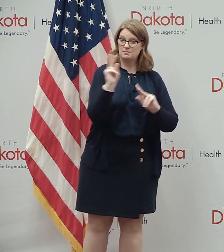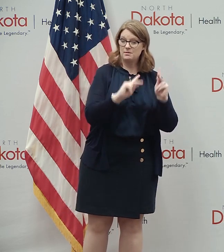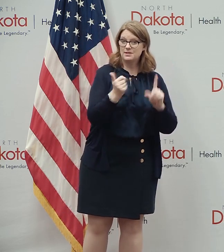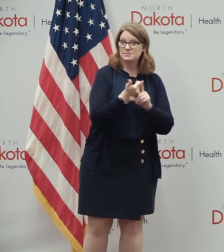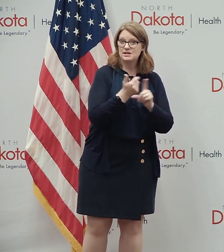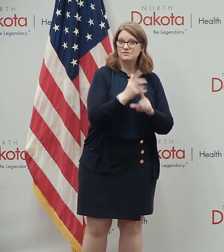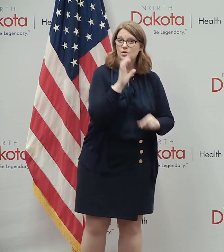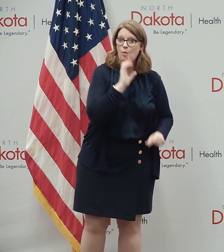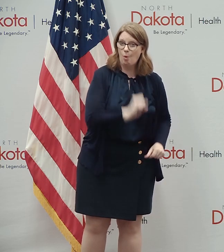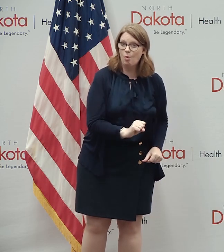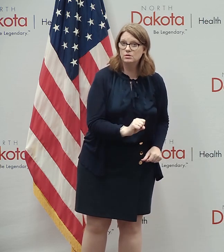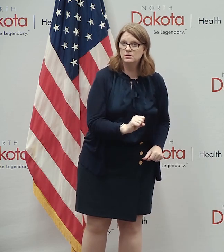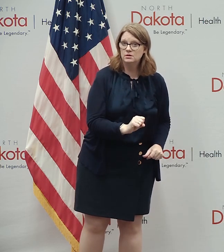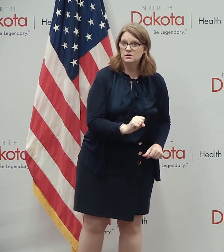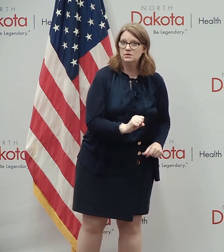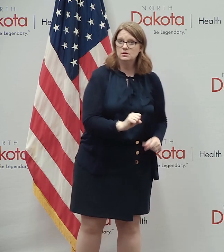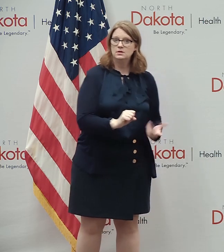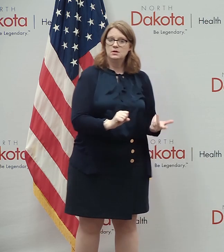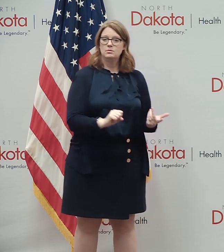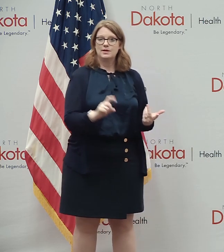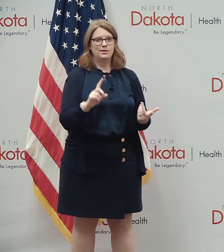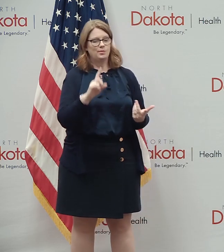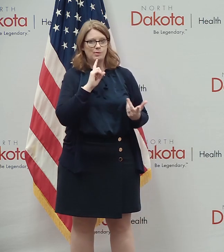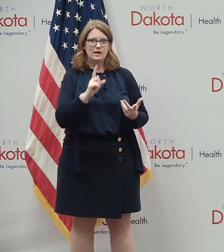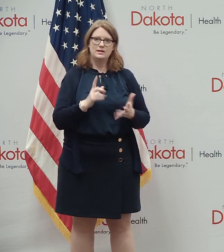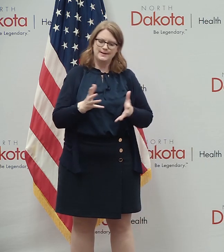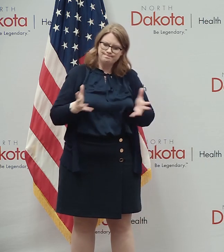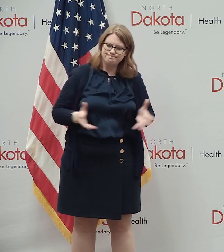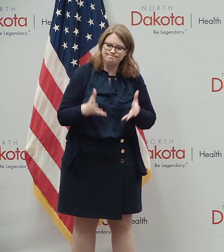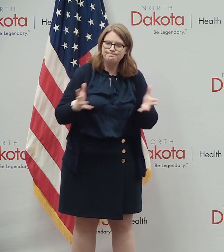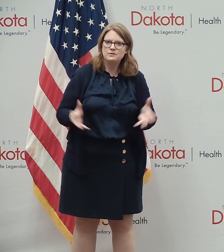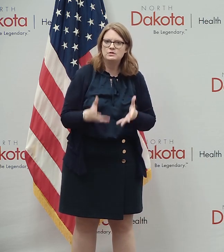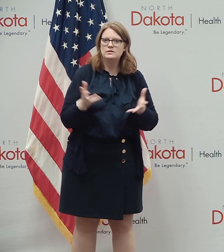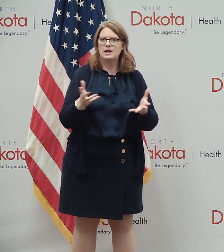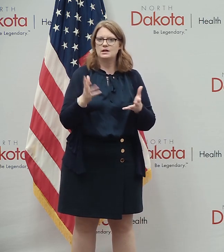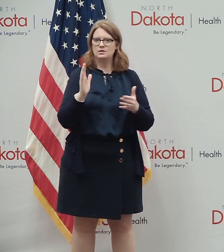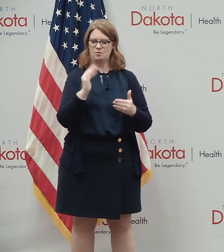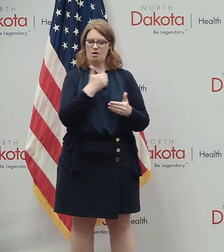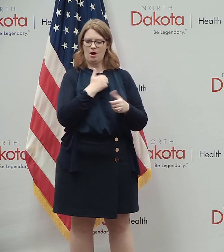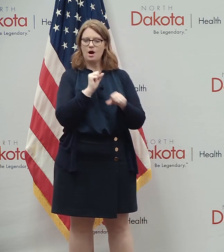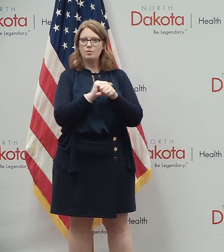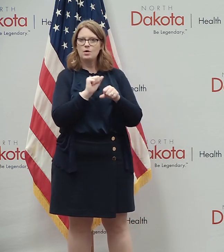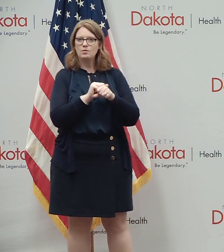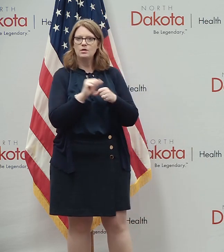great amount of effort. We formalized that through the work that we're doing with the